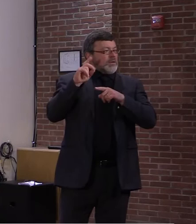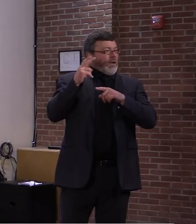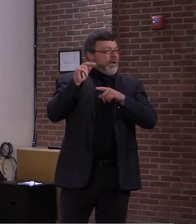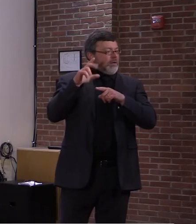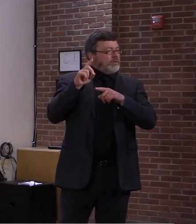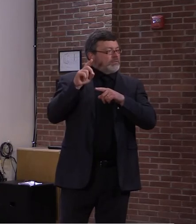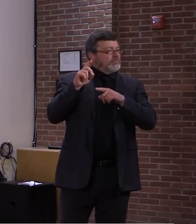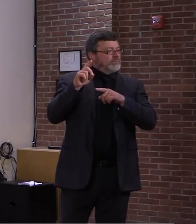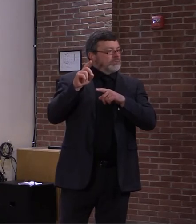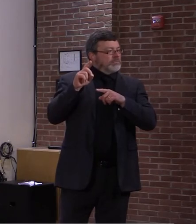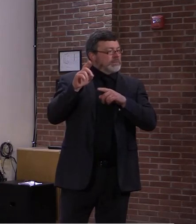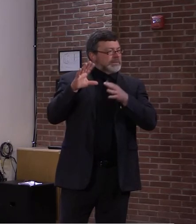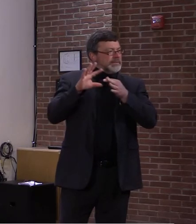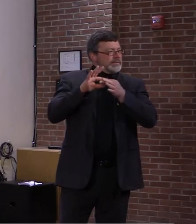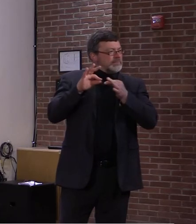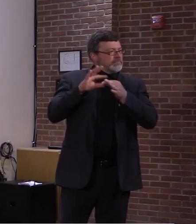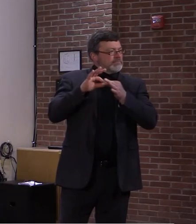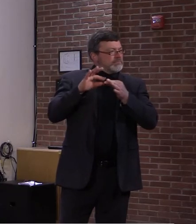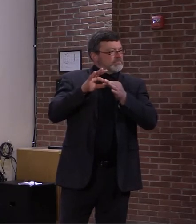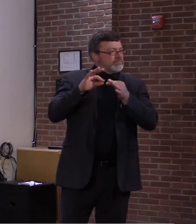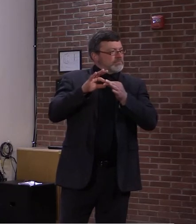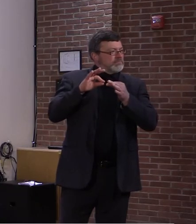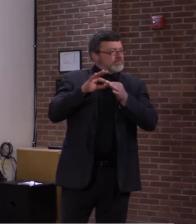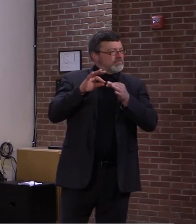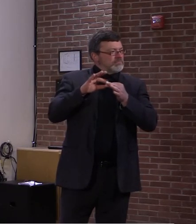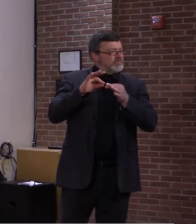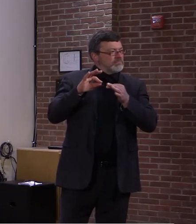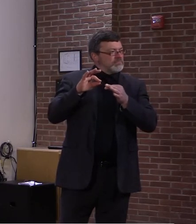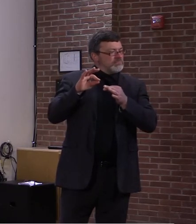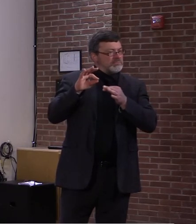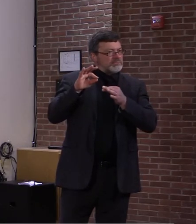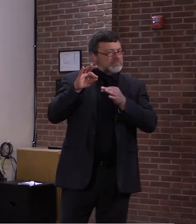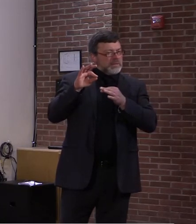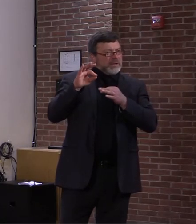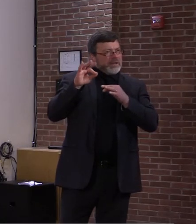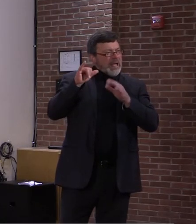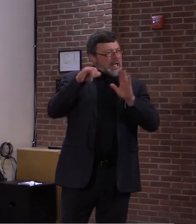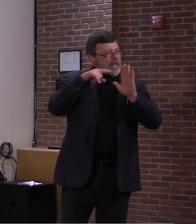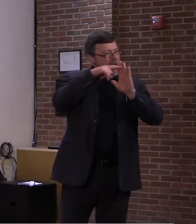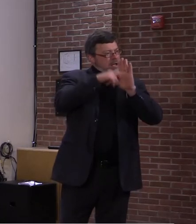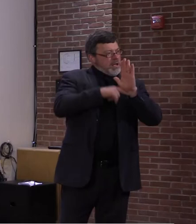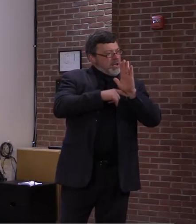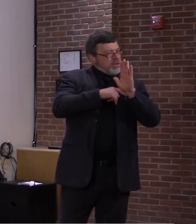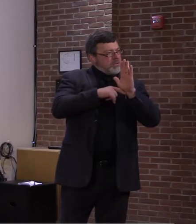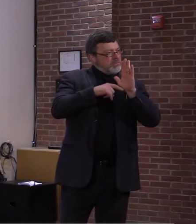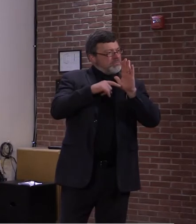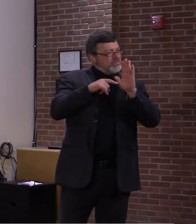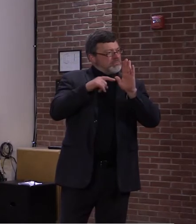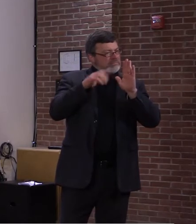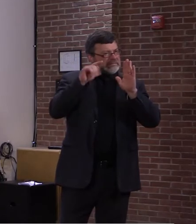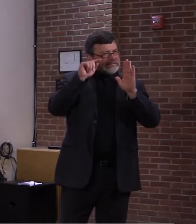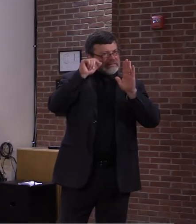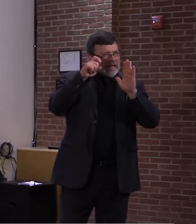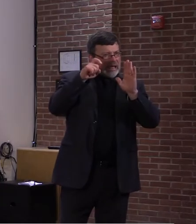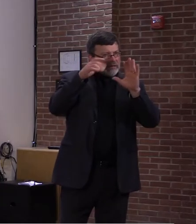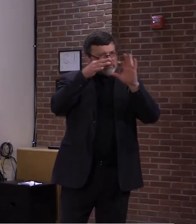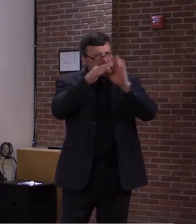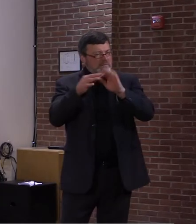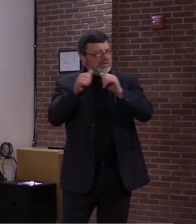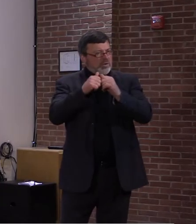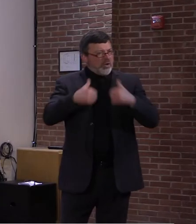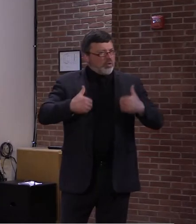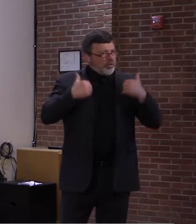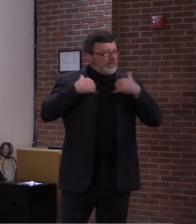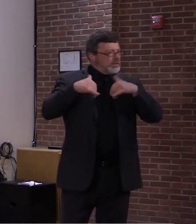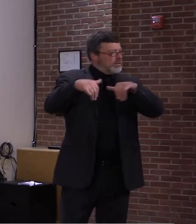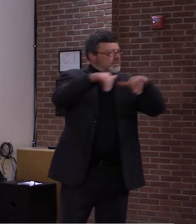715, the clean heat standard, is a de facto carbon tax, will you be keeping your 2016 campaign promise